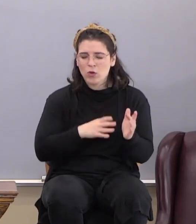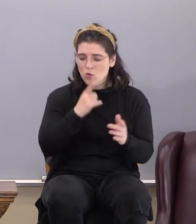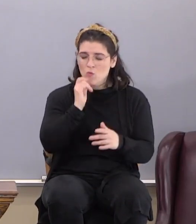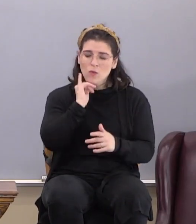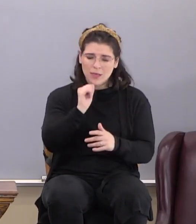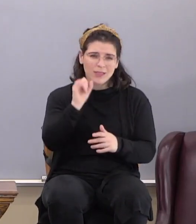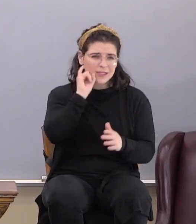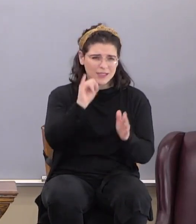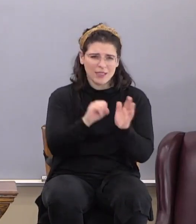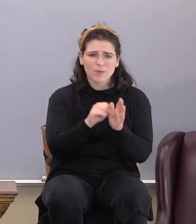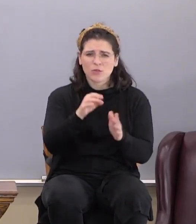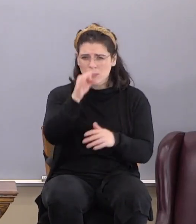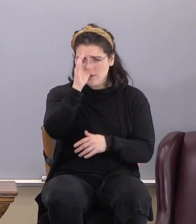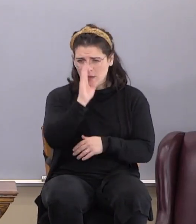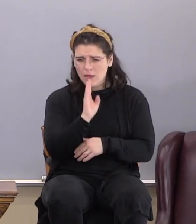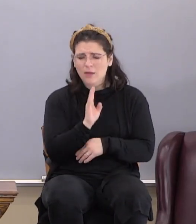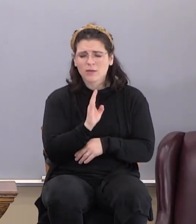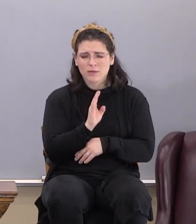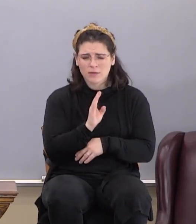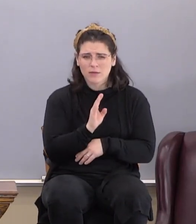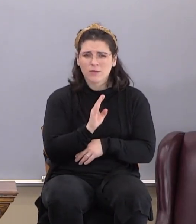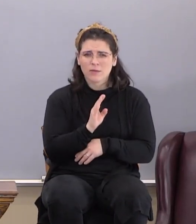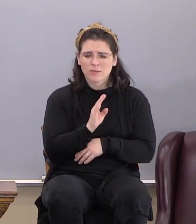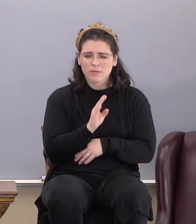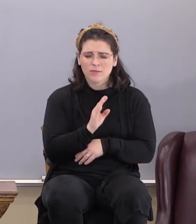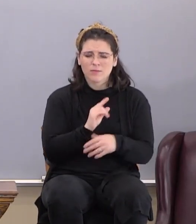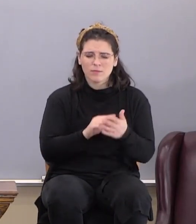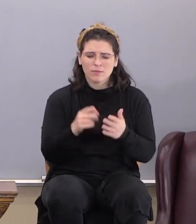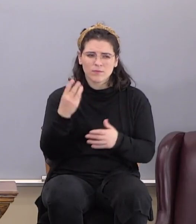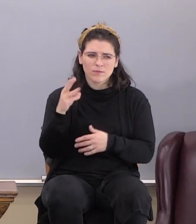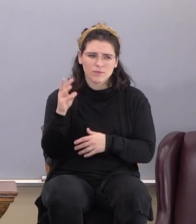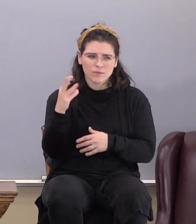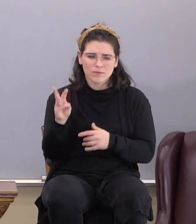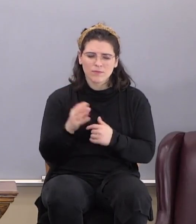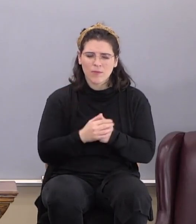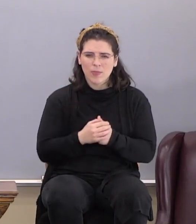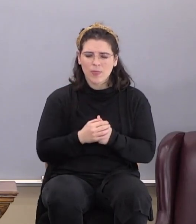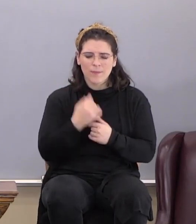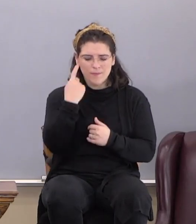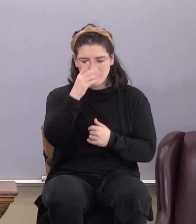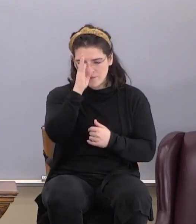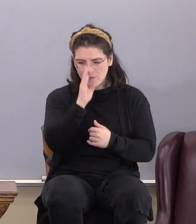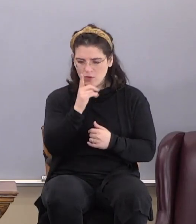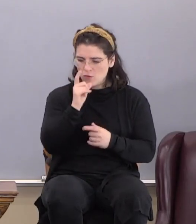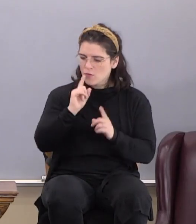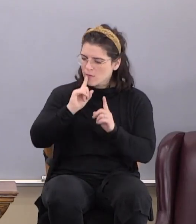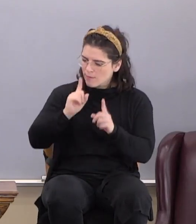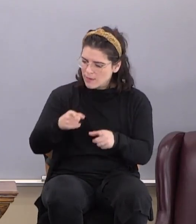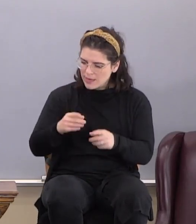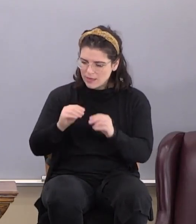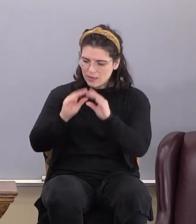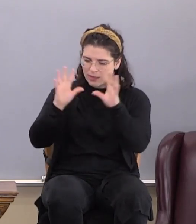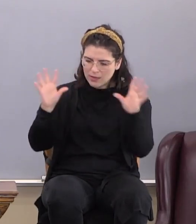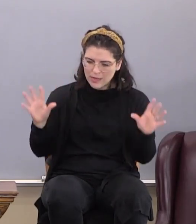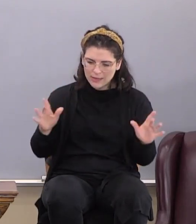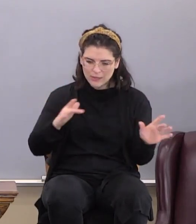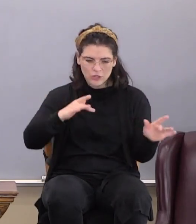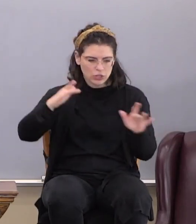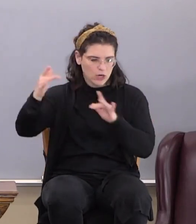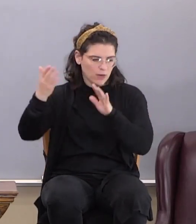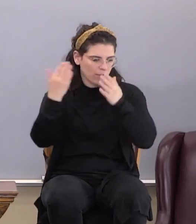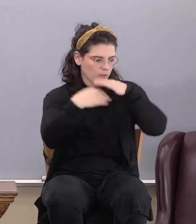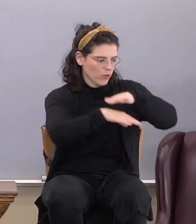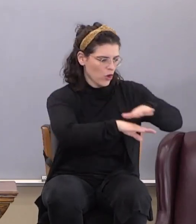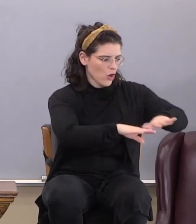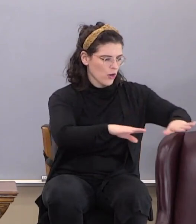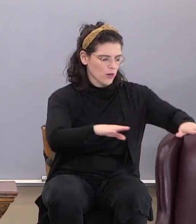image of God. Verse 16. For God, who commanded the light to shine out of darkness, has shined in our